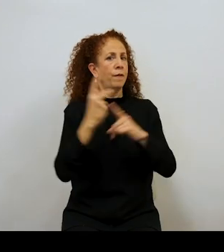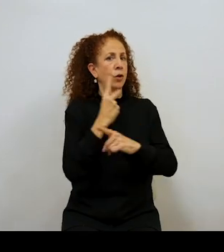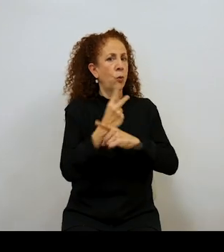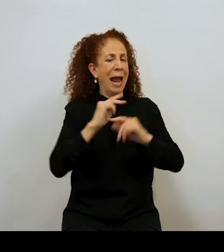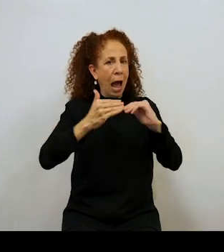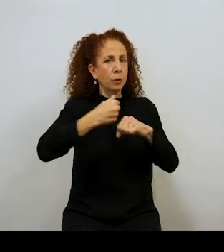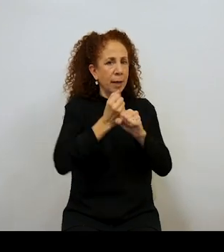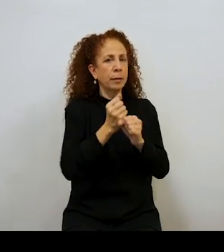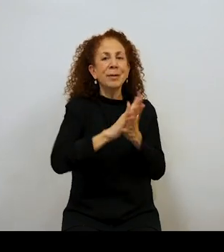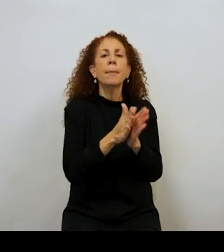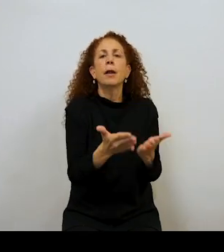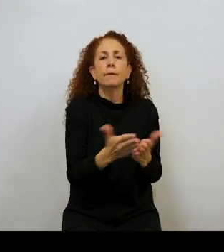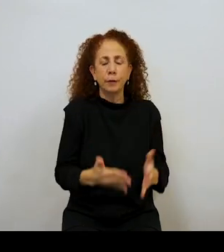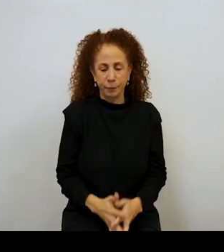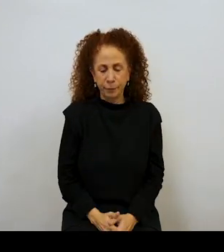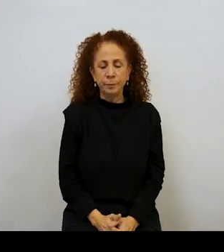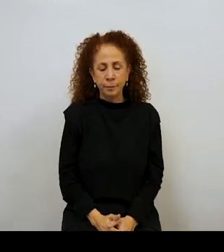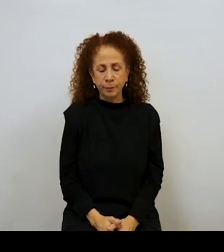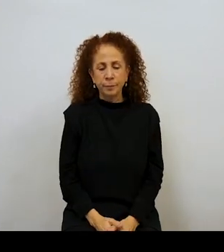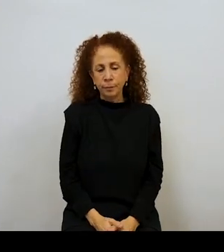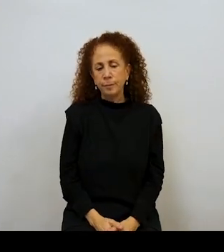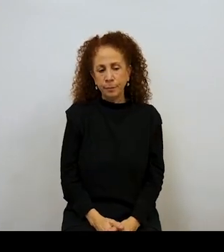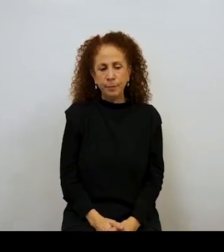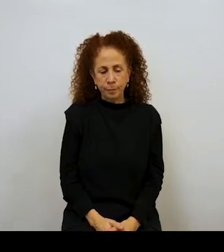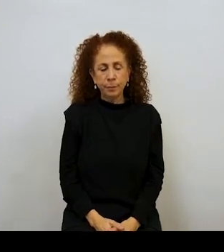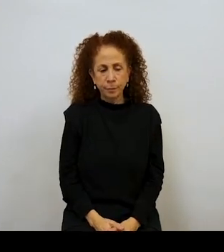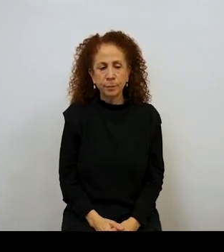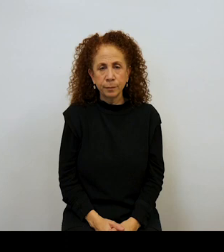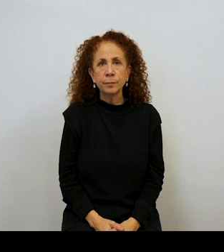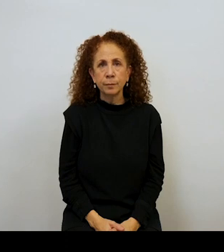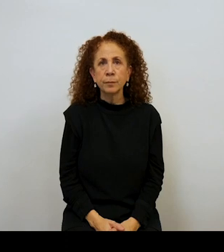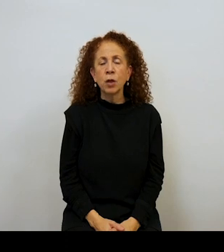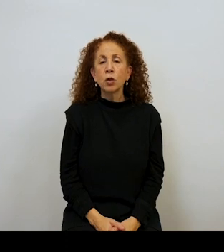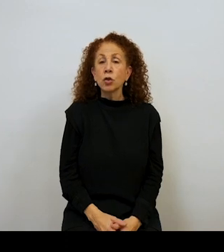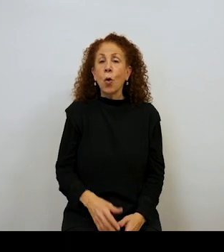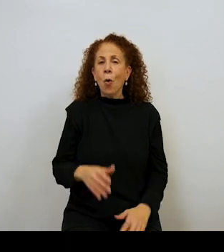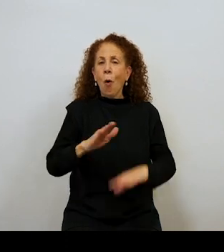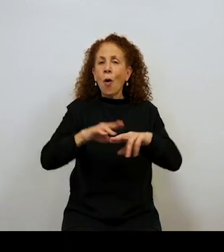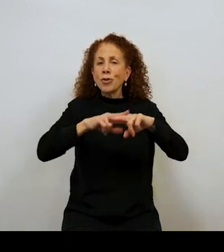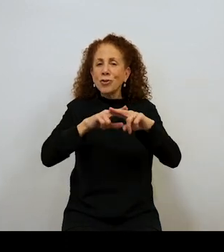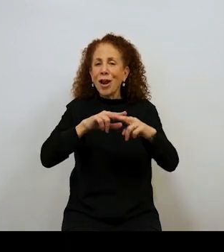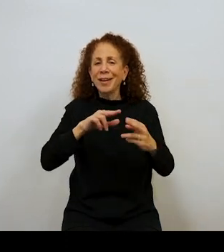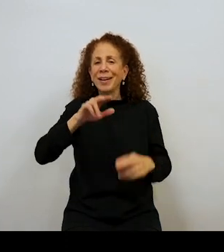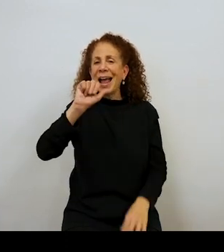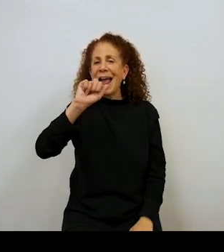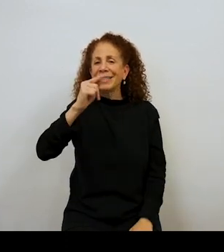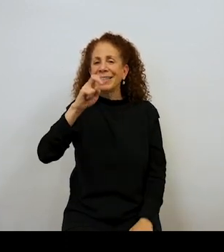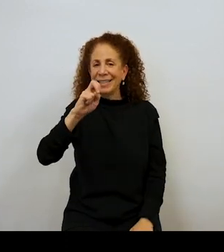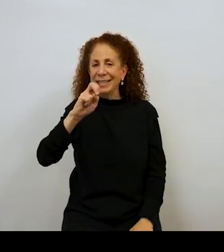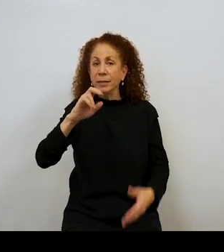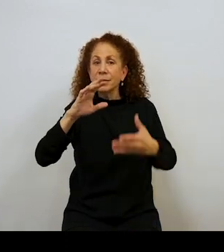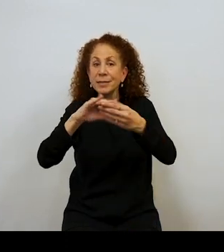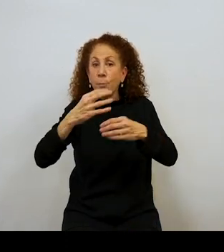them a novel. And when I was looking at that plot summary of Antigone, my first response